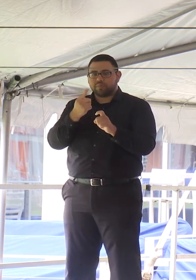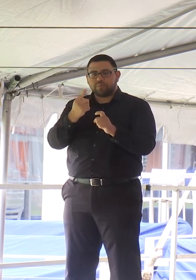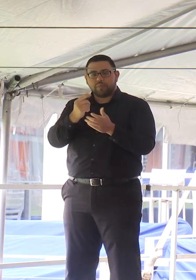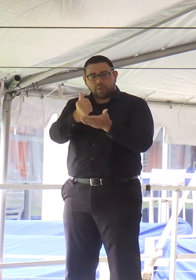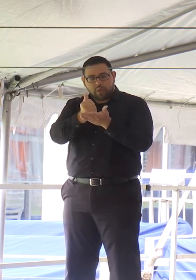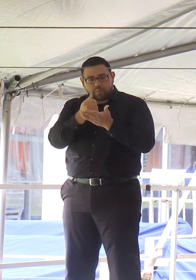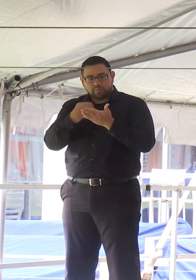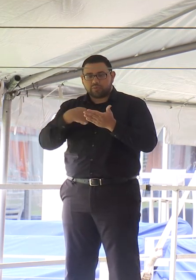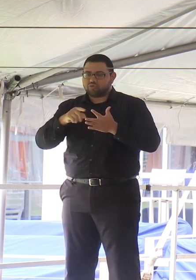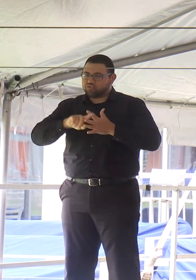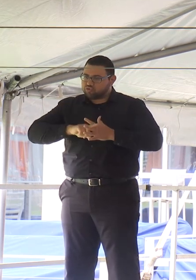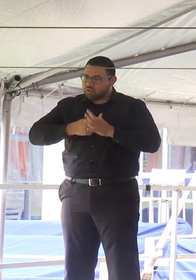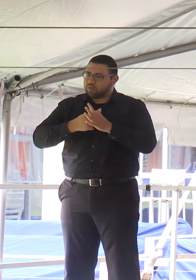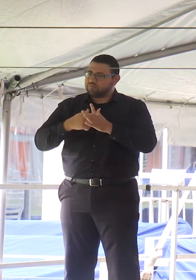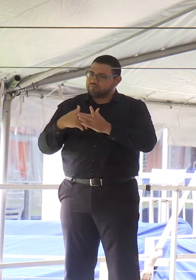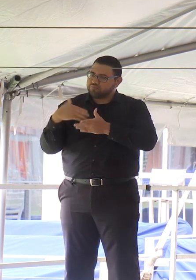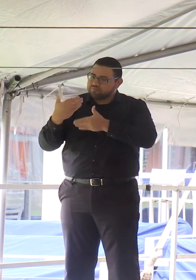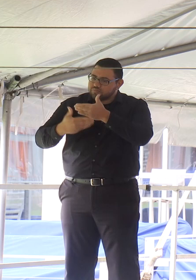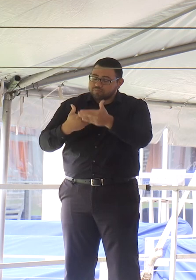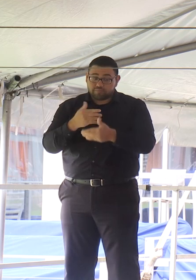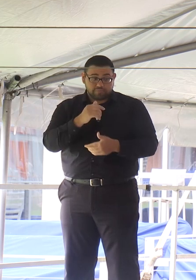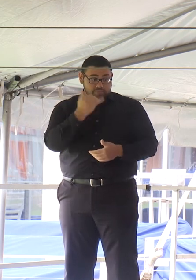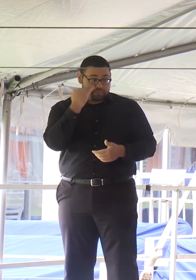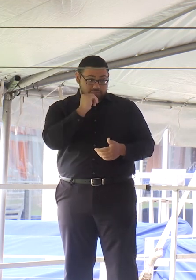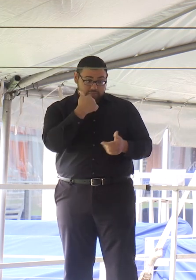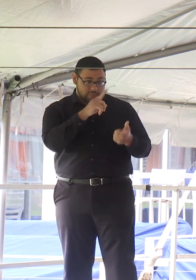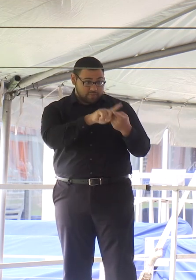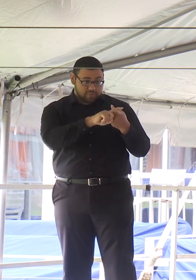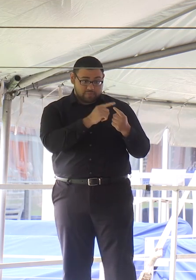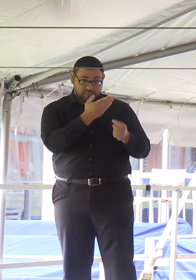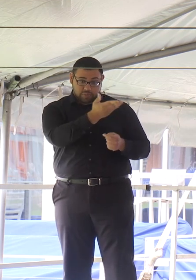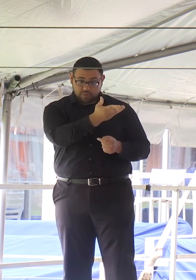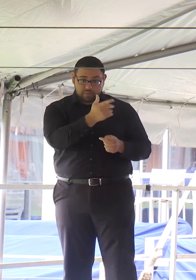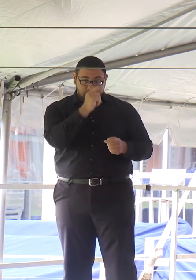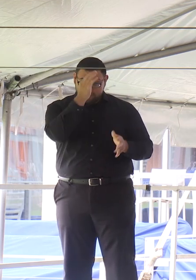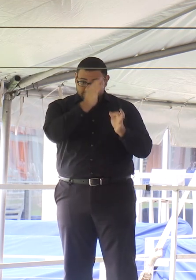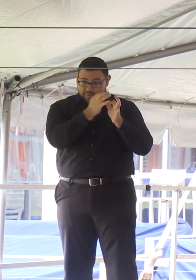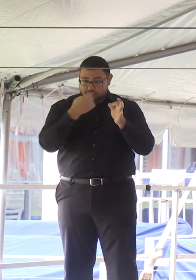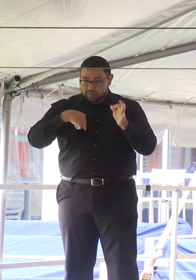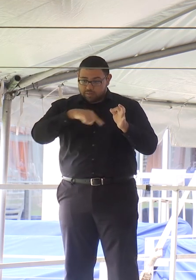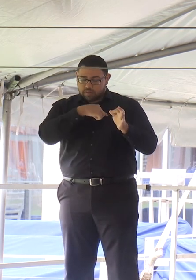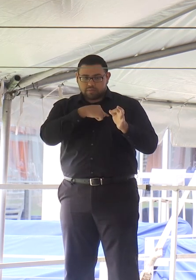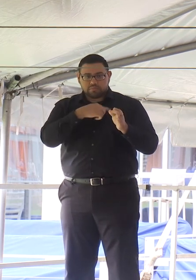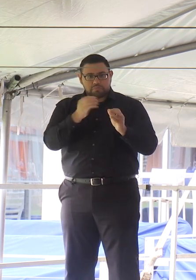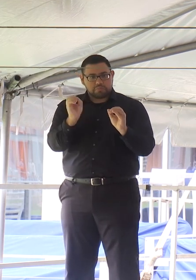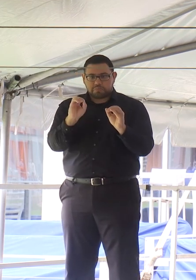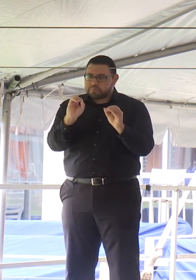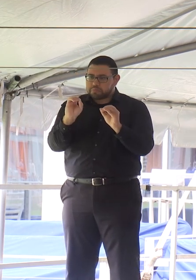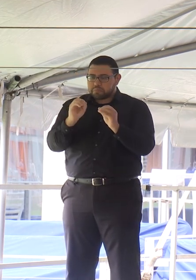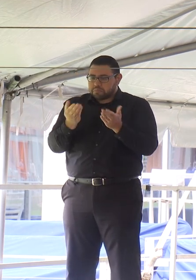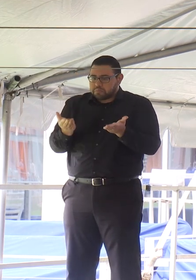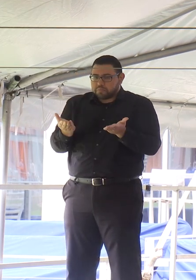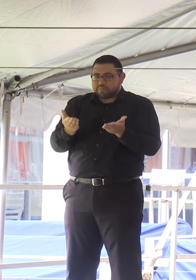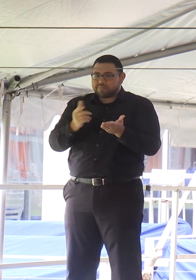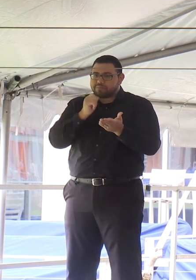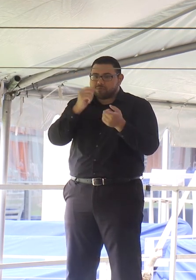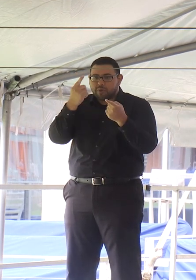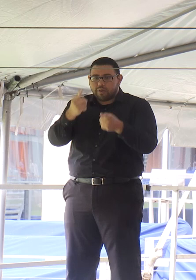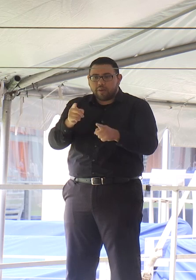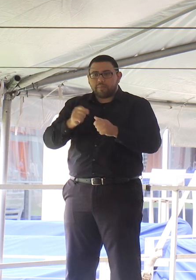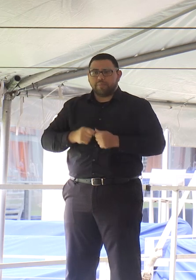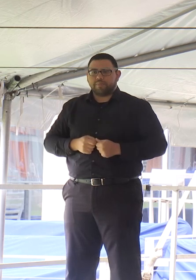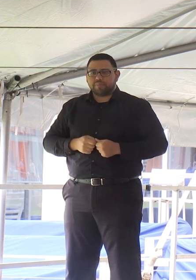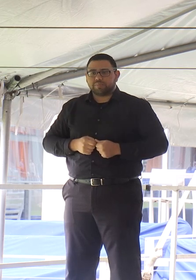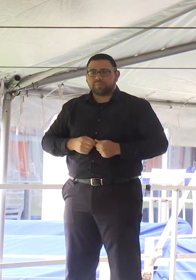got us started. Without their friendship, without their faith in us, none of this would have ever happened.